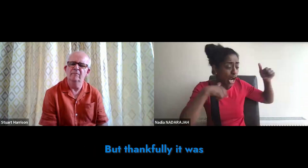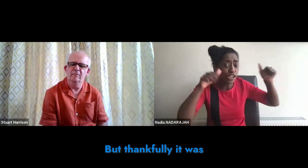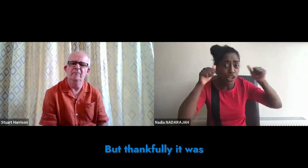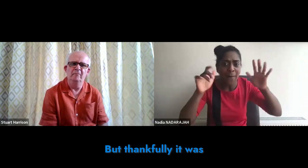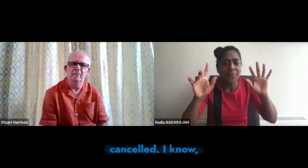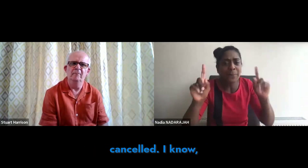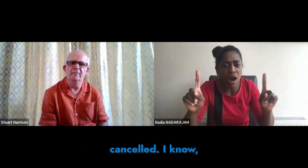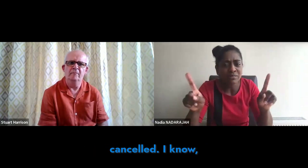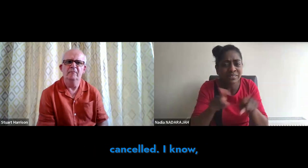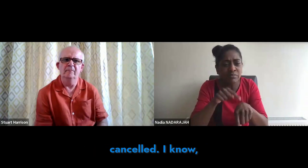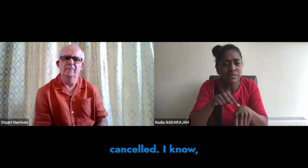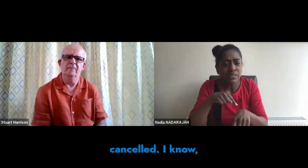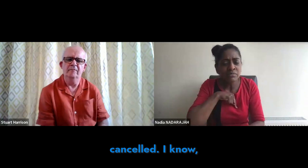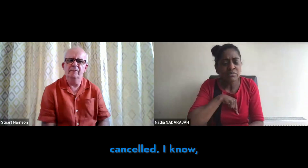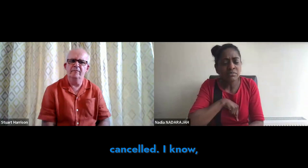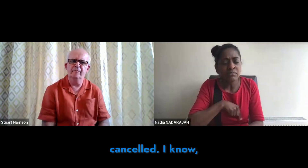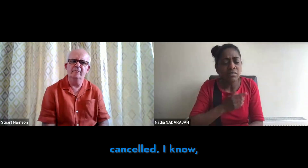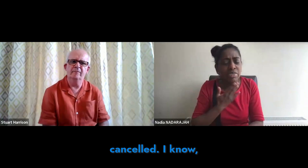was